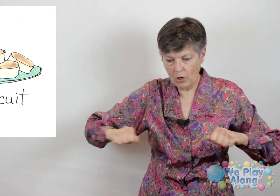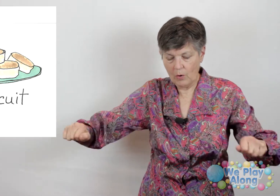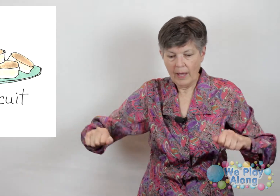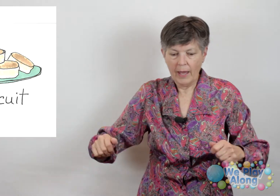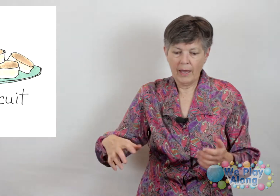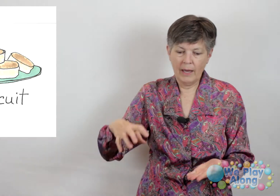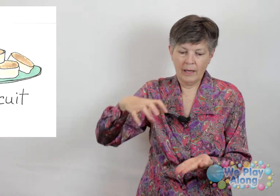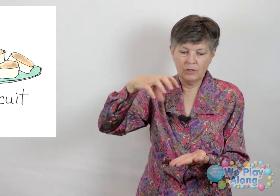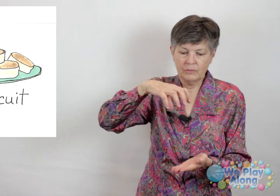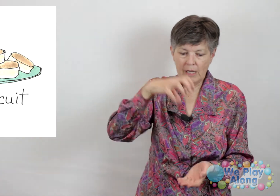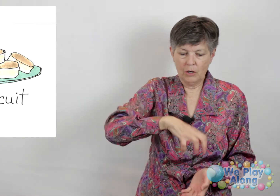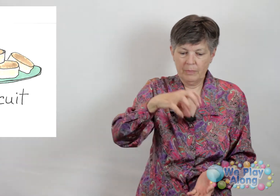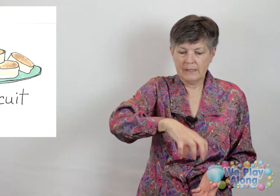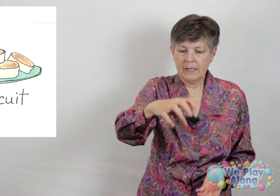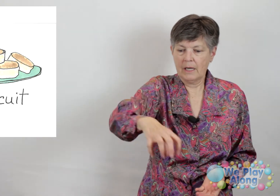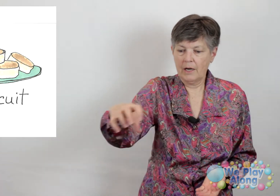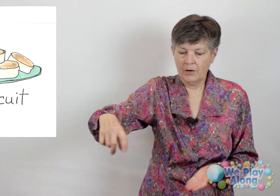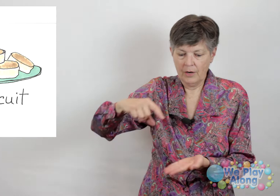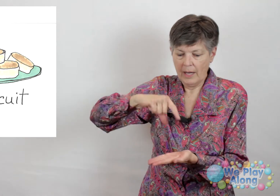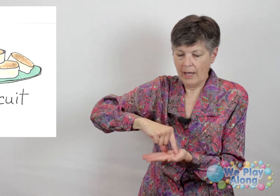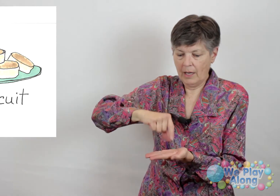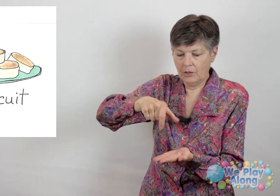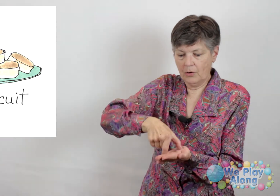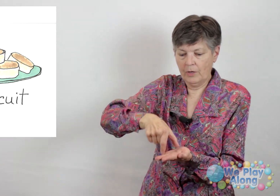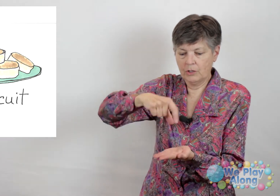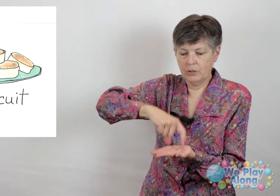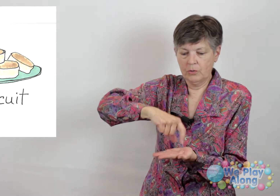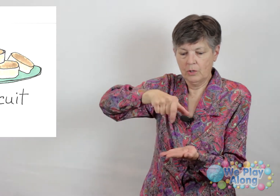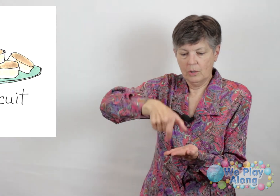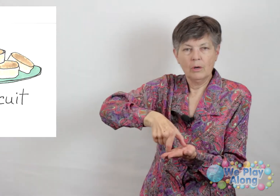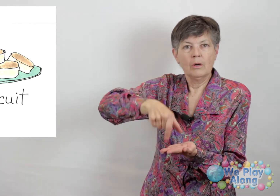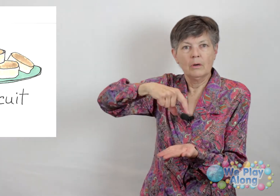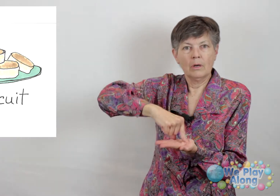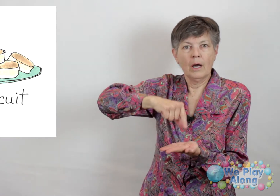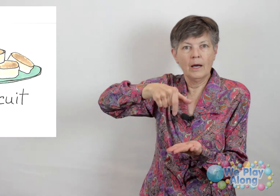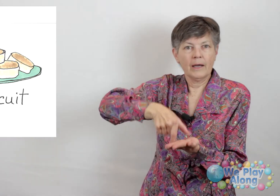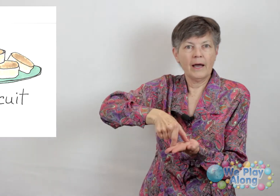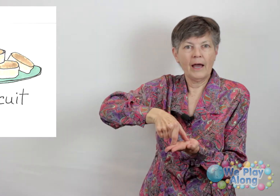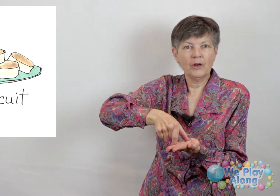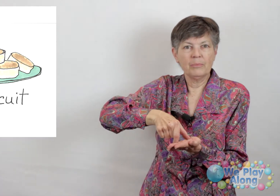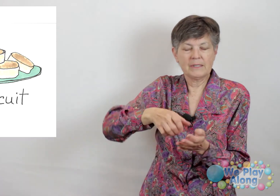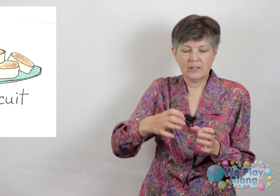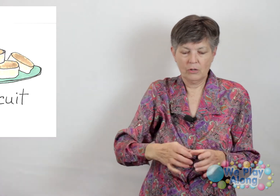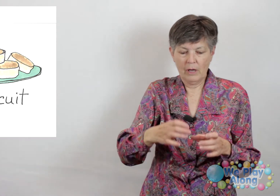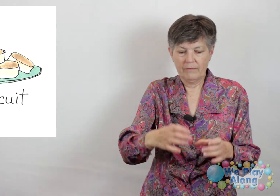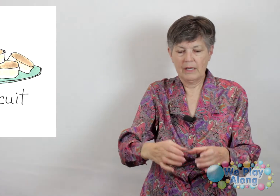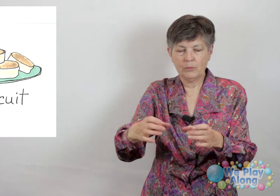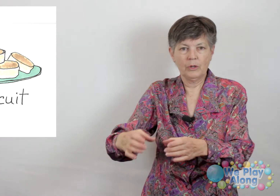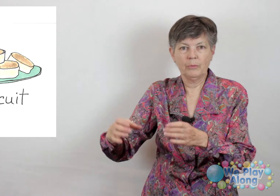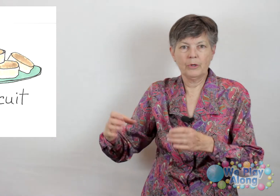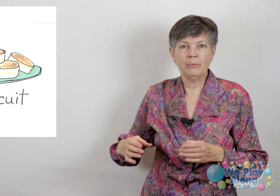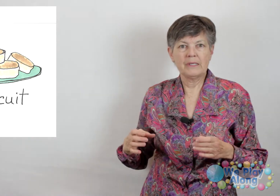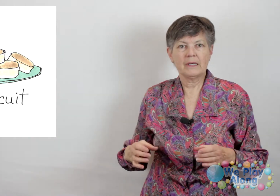dough, and you take your biscuit cutter, and you're going to cut out your biscuits so you have nice, really pretty